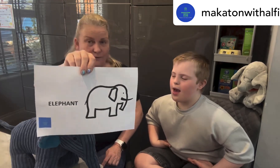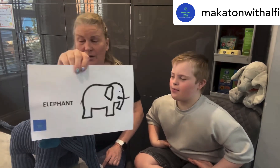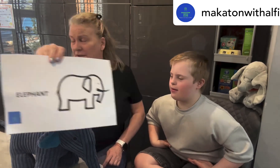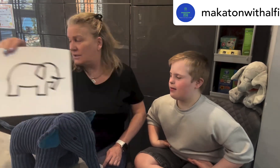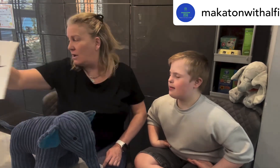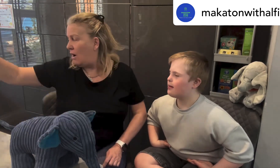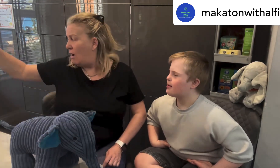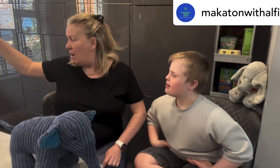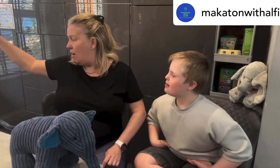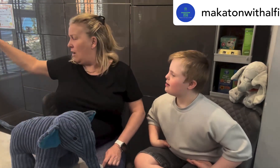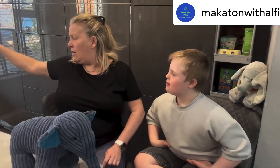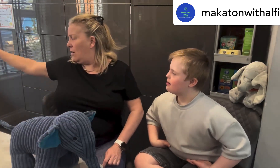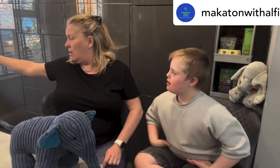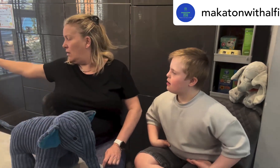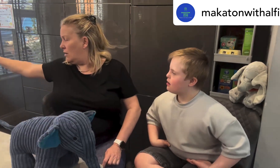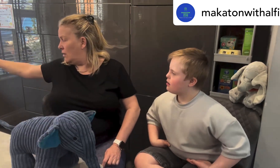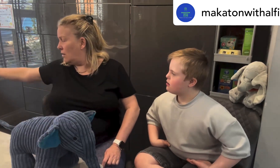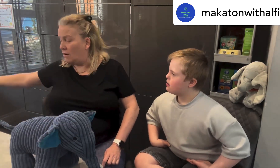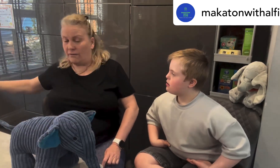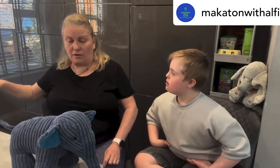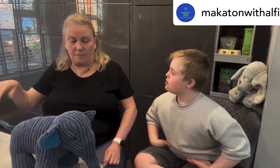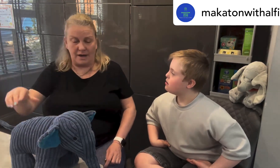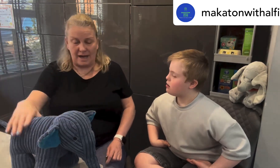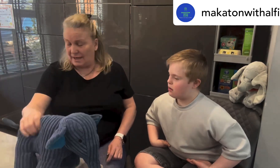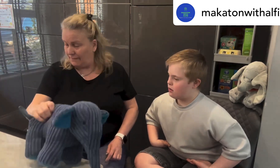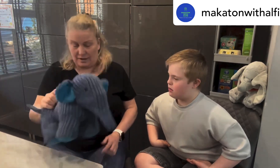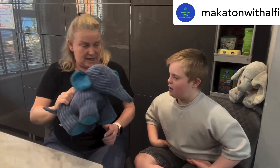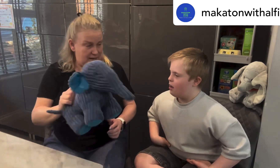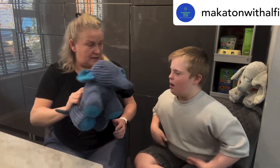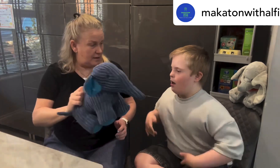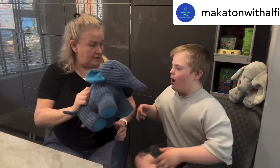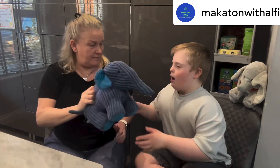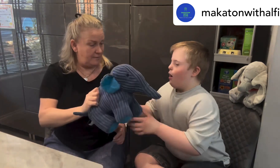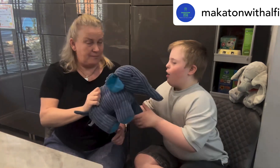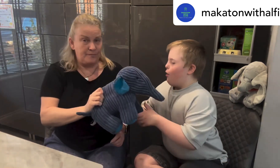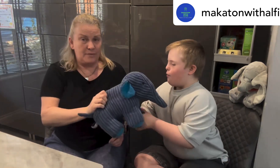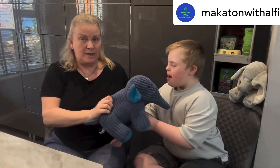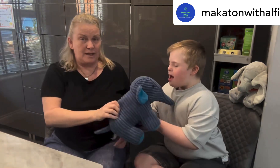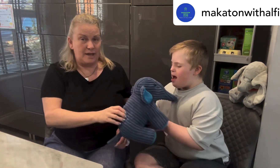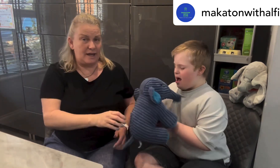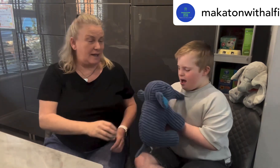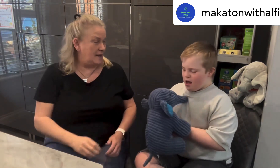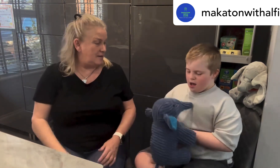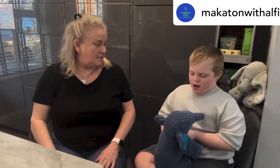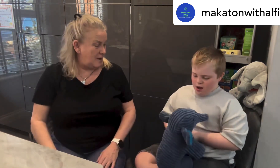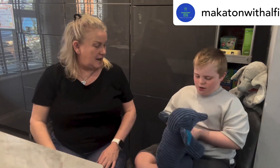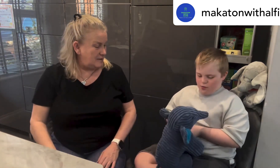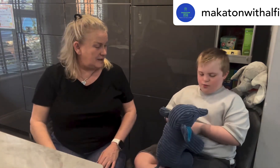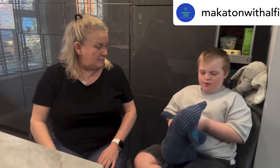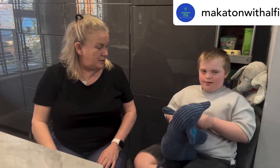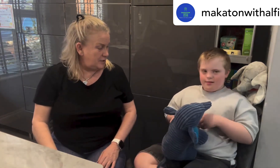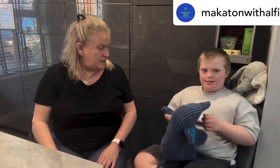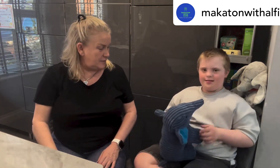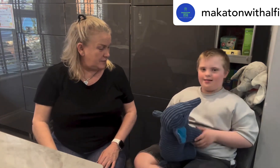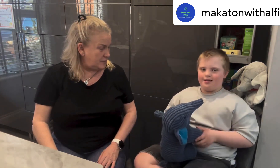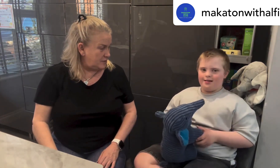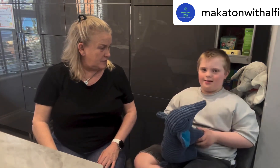Elephant. Oh, I've got my elephant here. Yeah. Wow, is it beautiful?